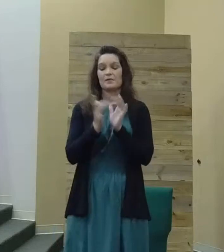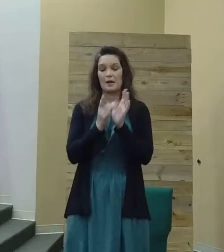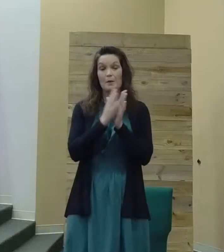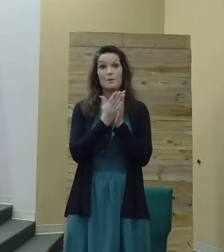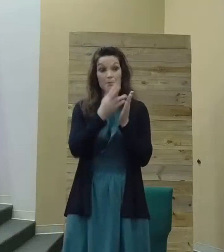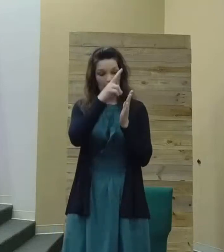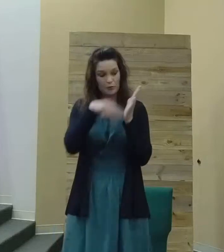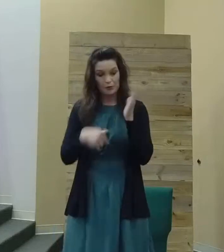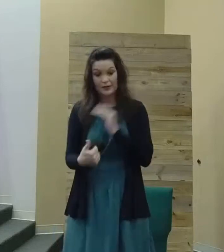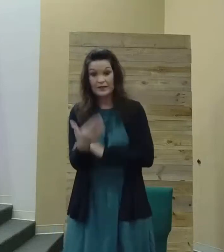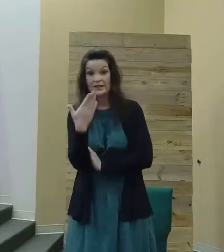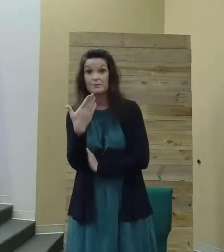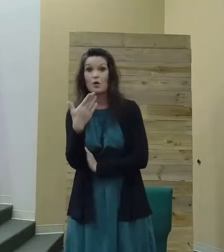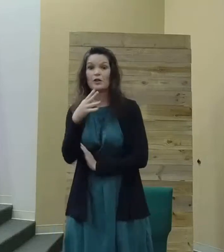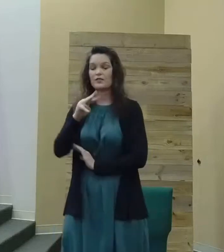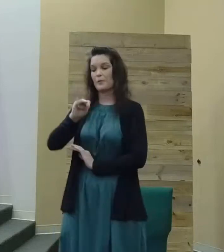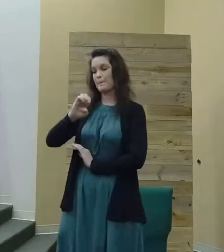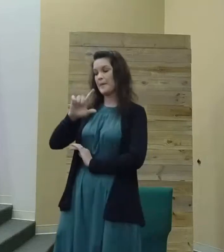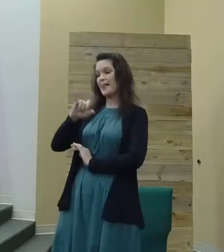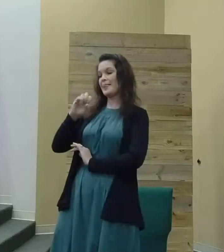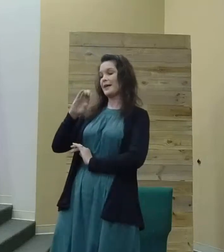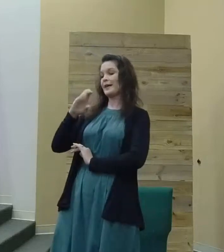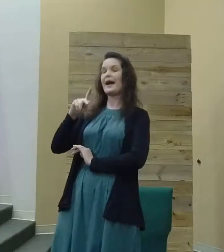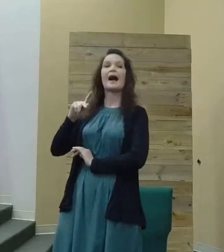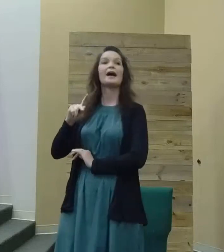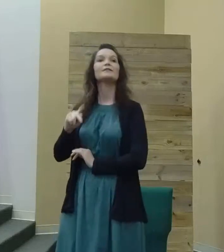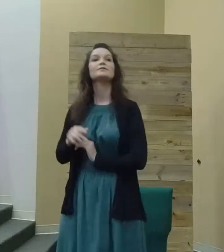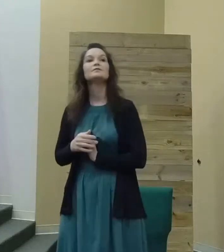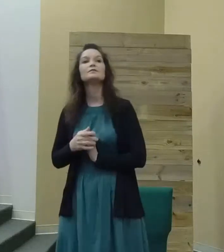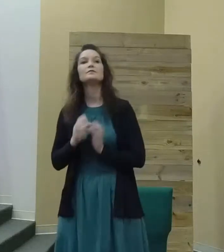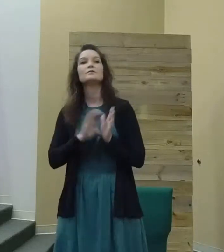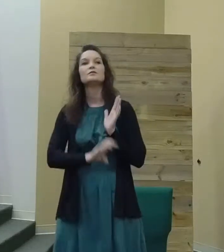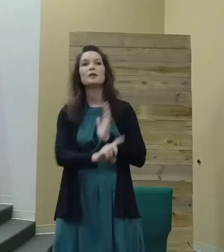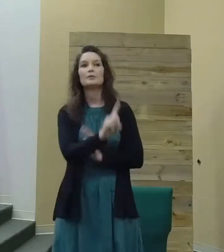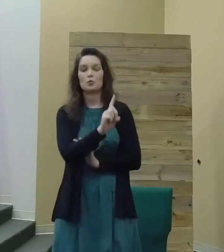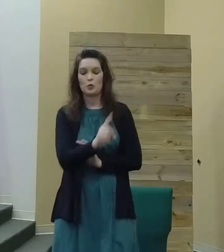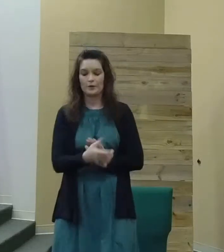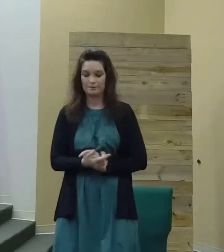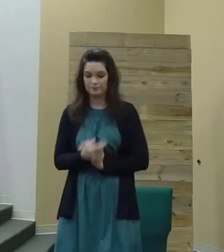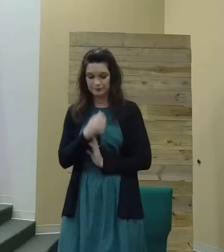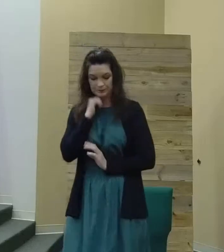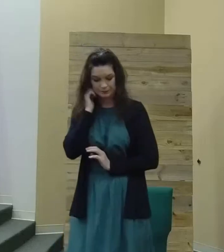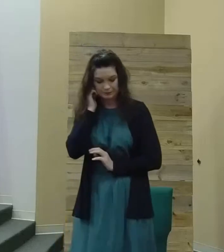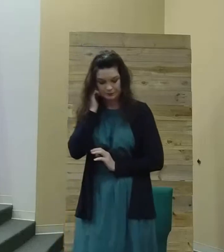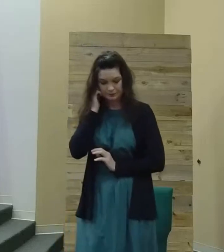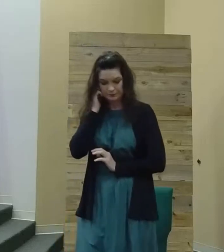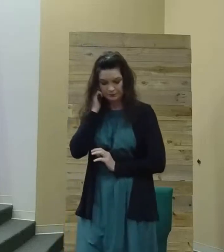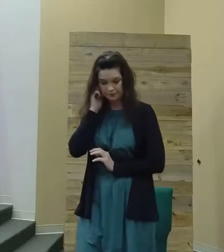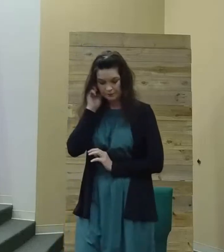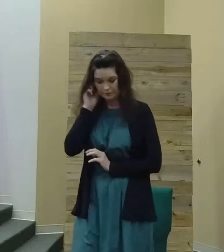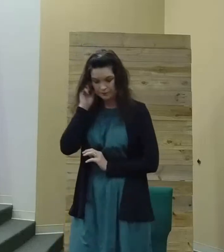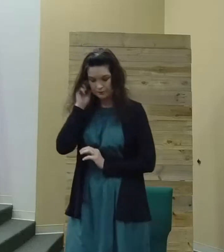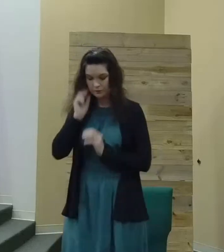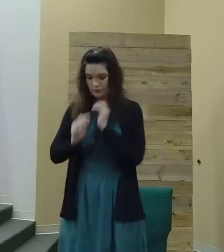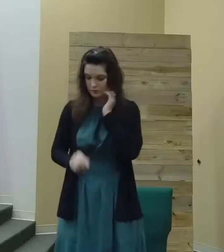reading for this morning is from Malachi chapter 1, and I'm going to be